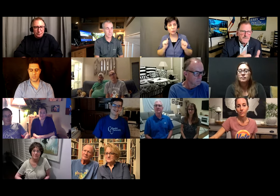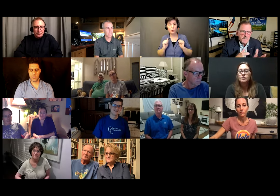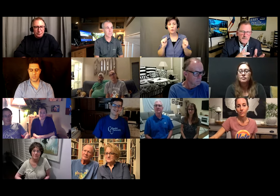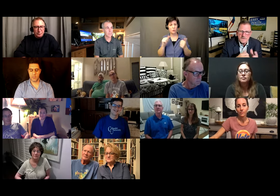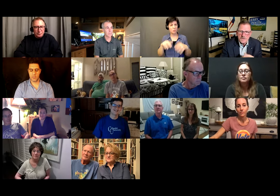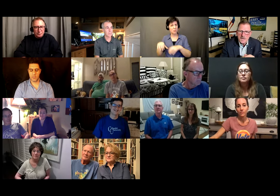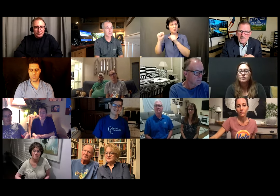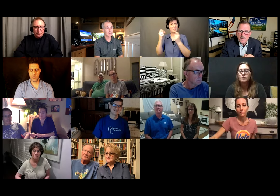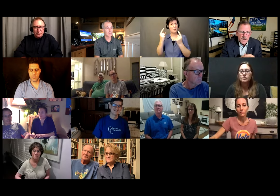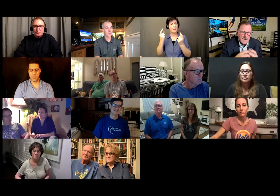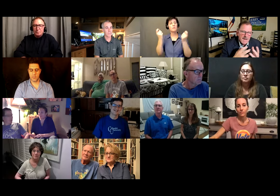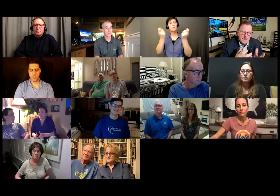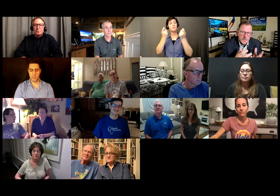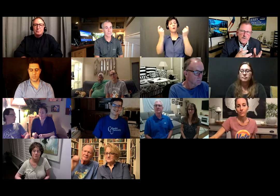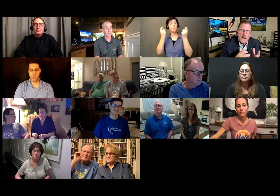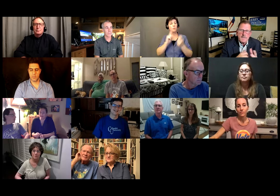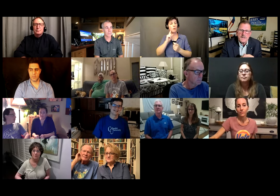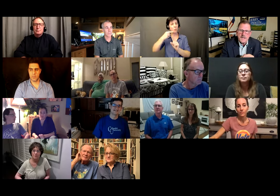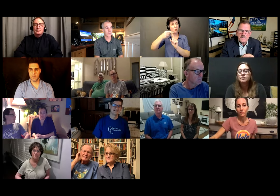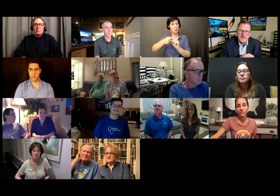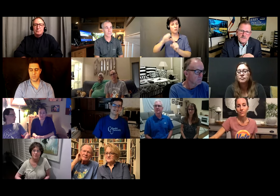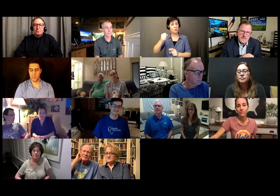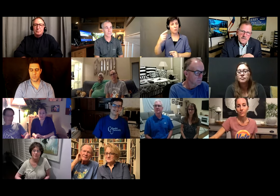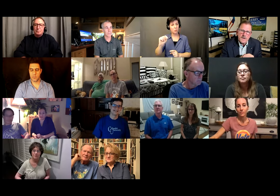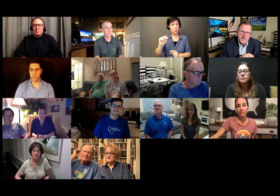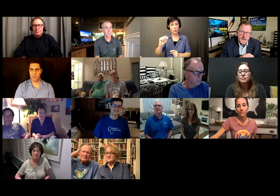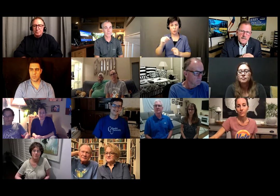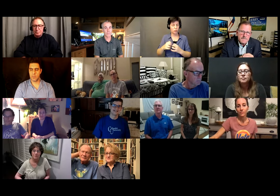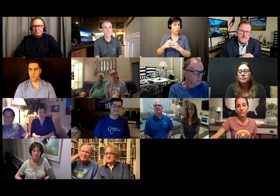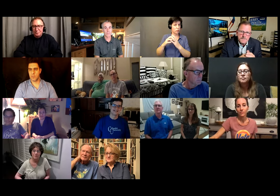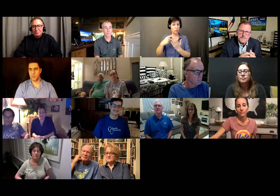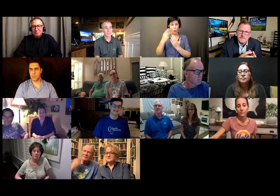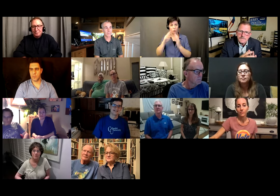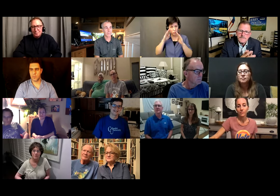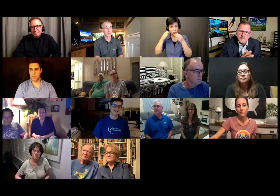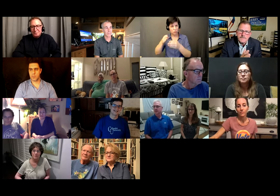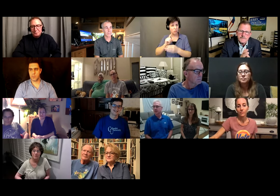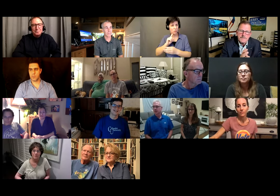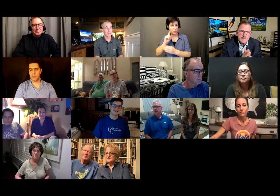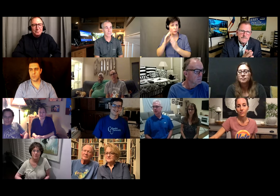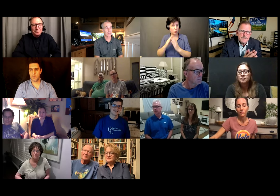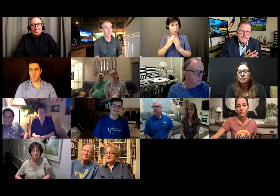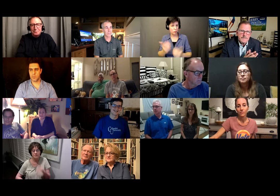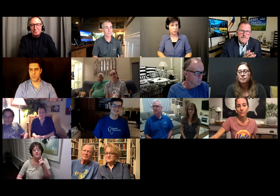the Deaf Month in September and having a program that's centered around that.